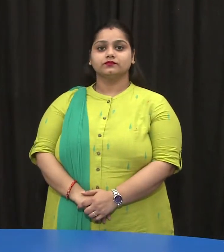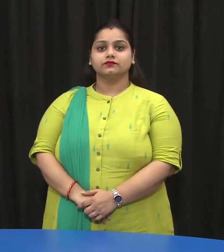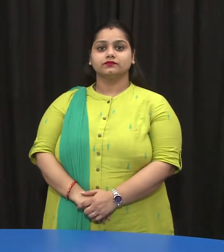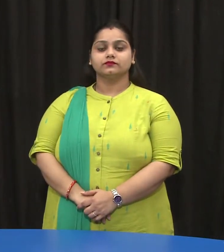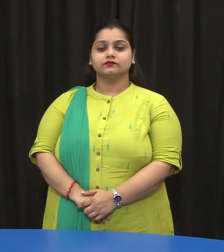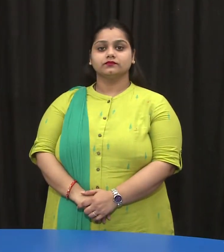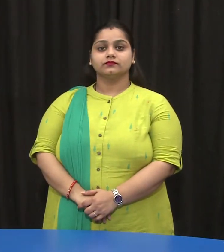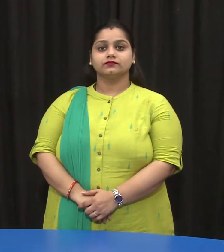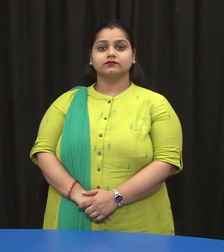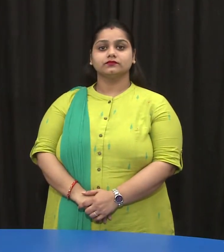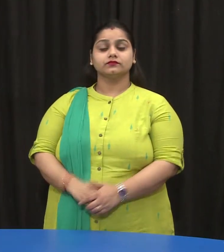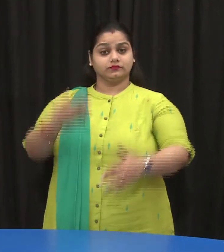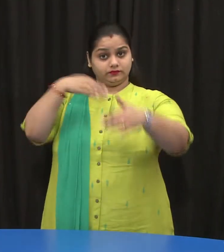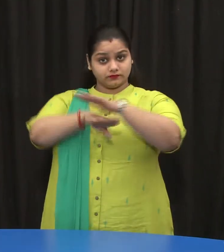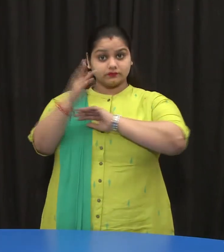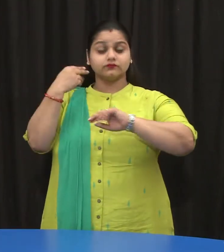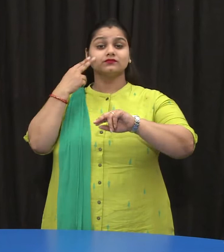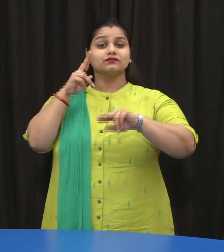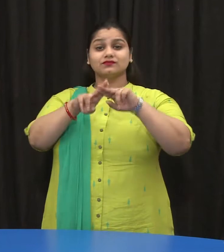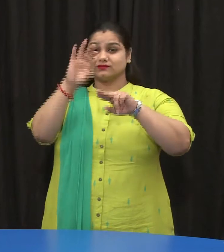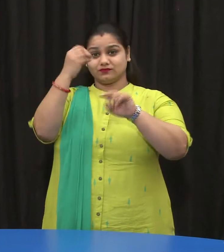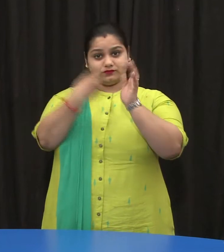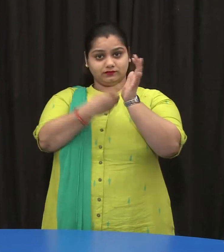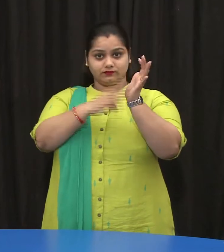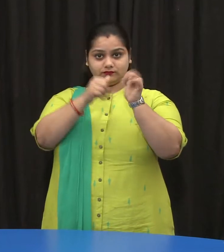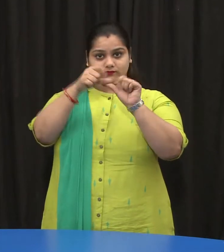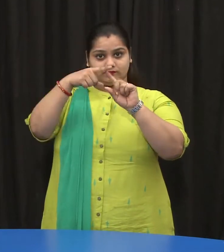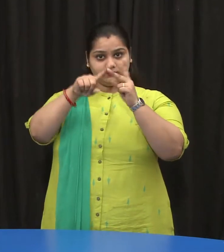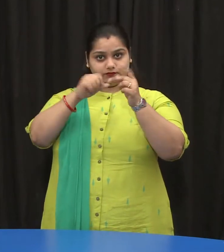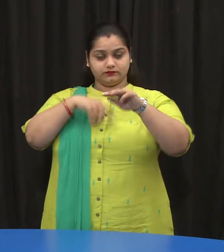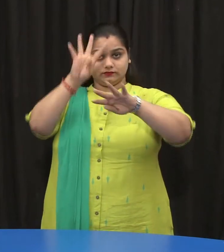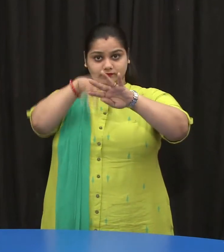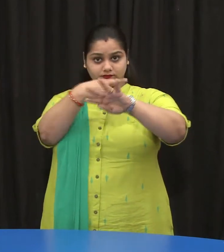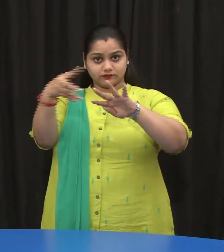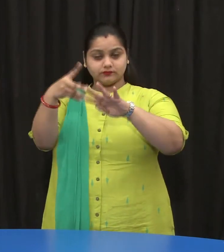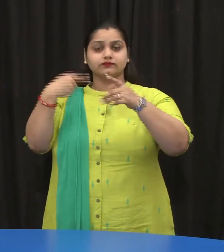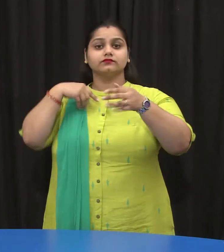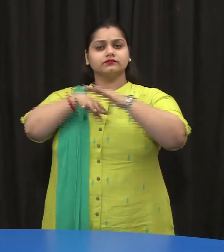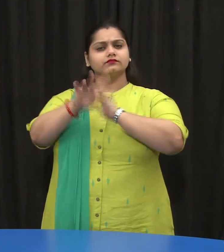In formatting worksheet, we can change easily